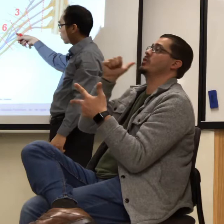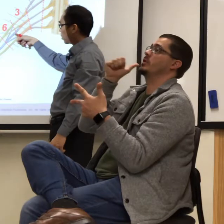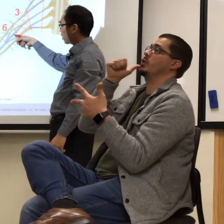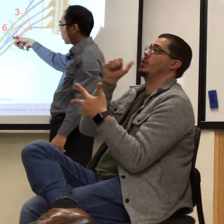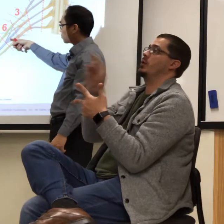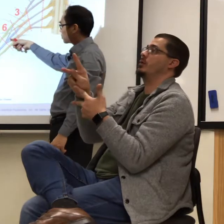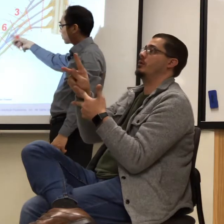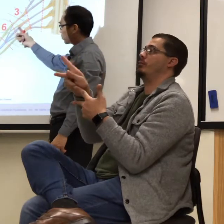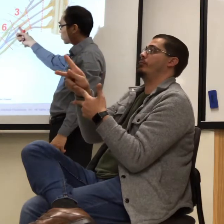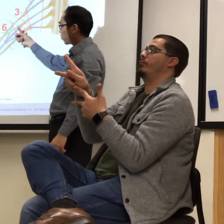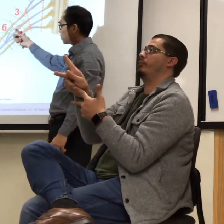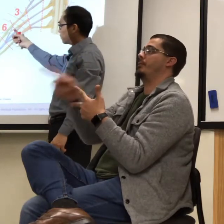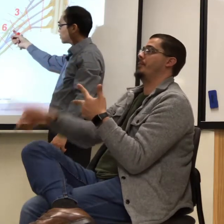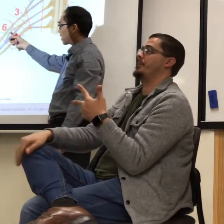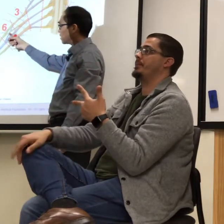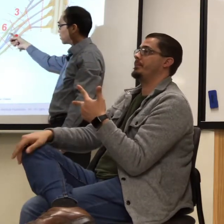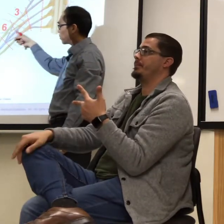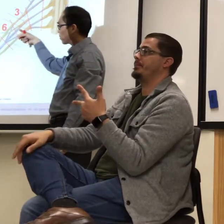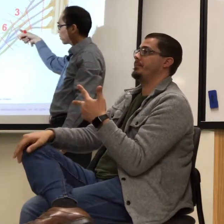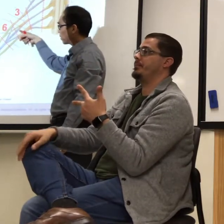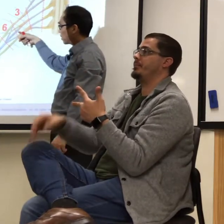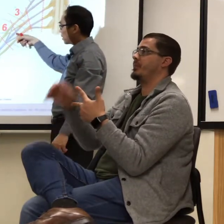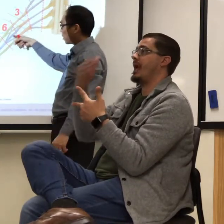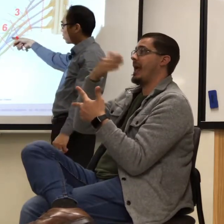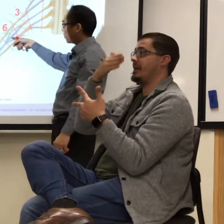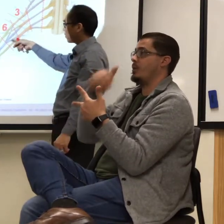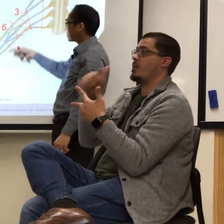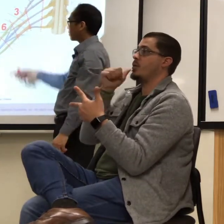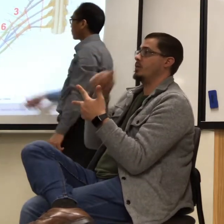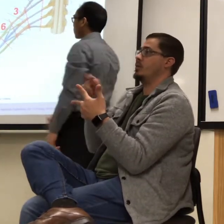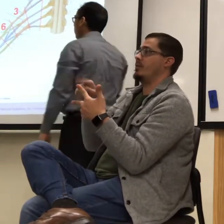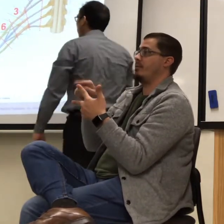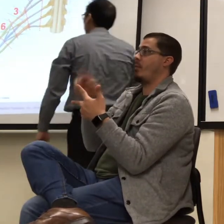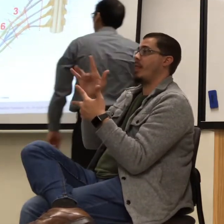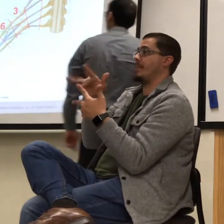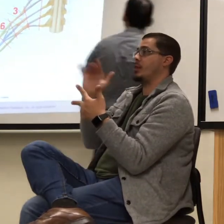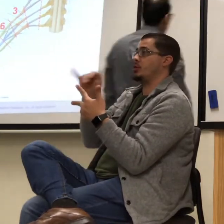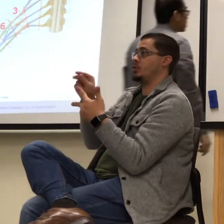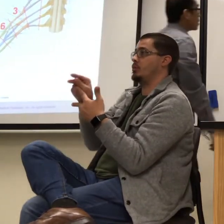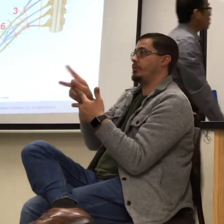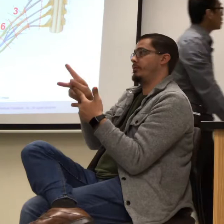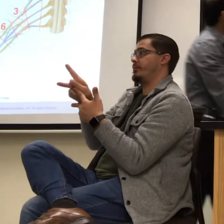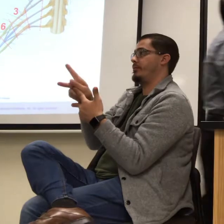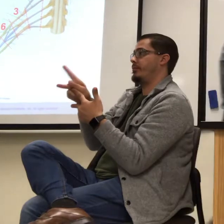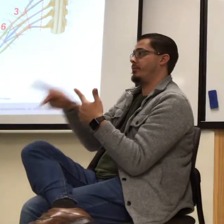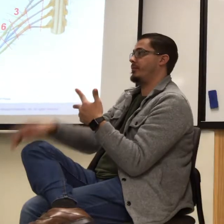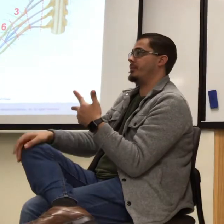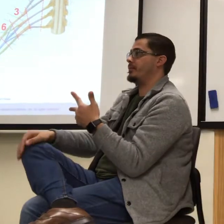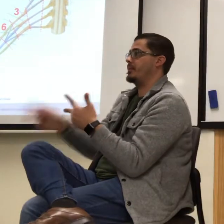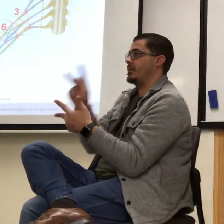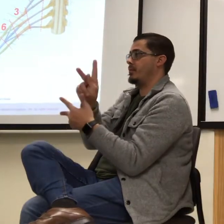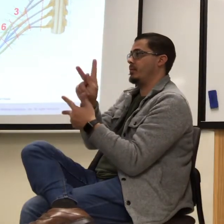division will go posterior. So one division anterior and one posterior.